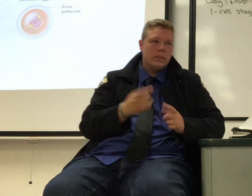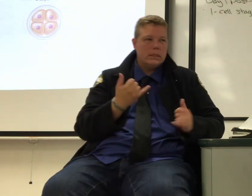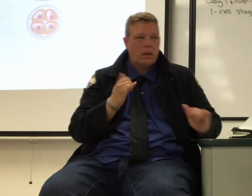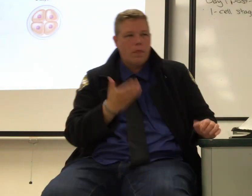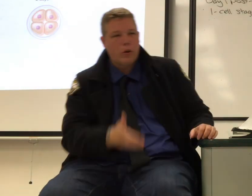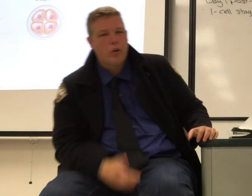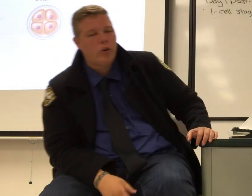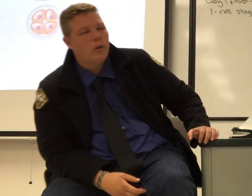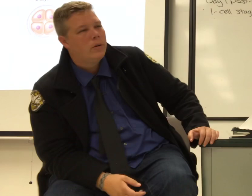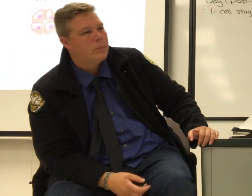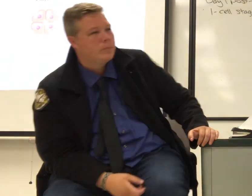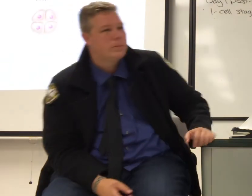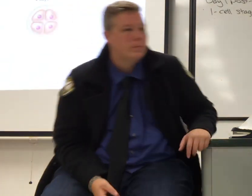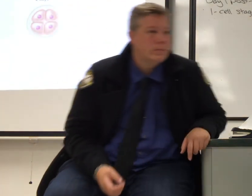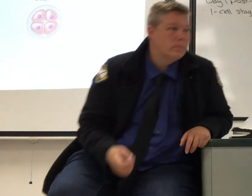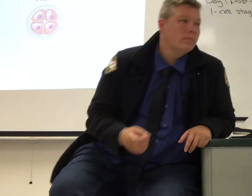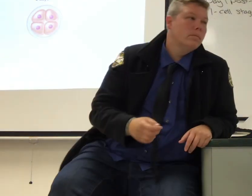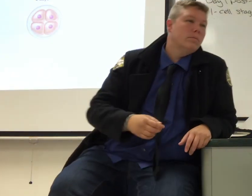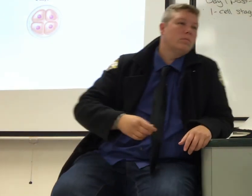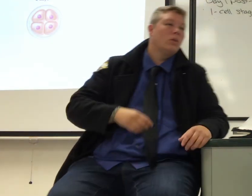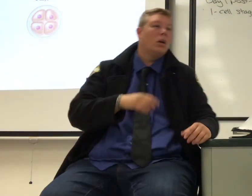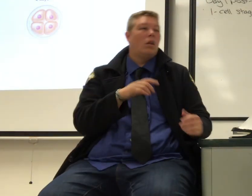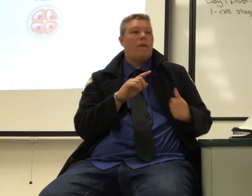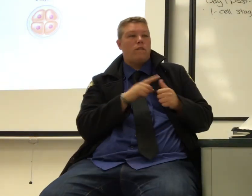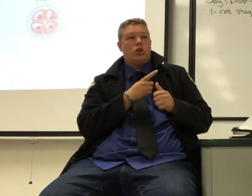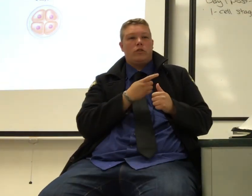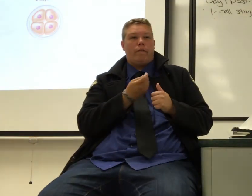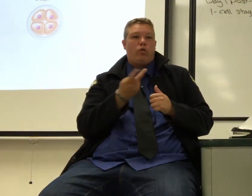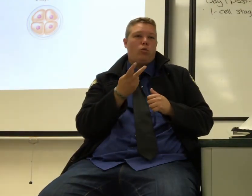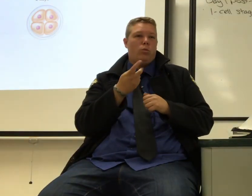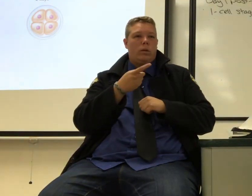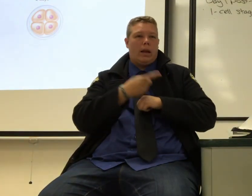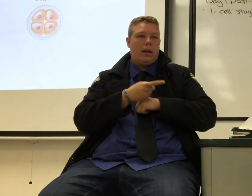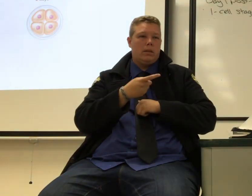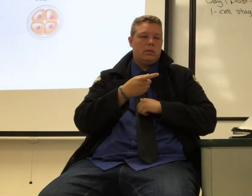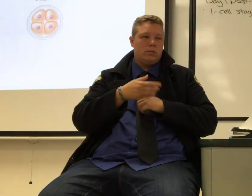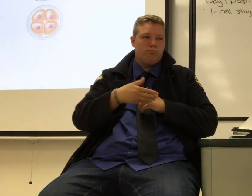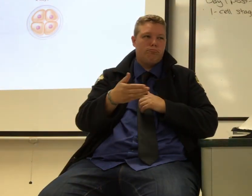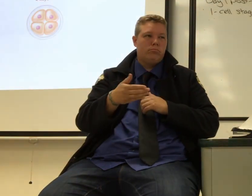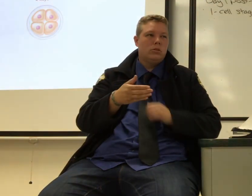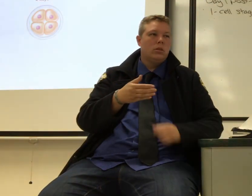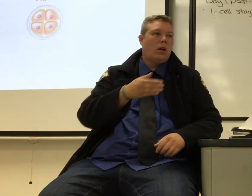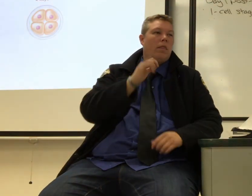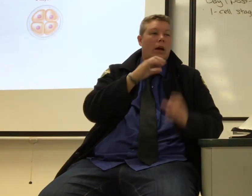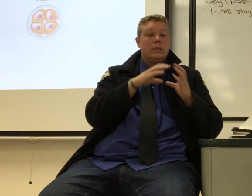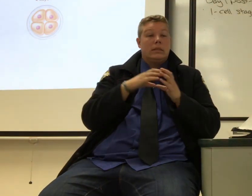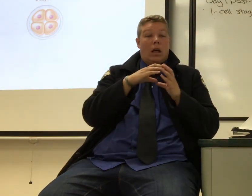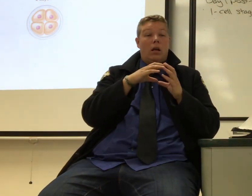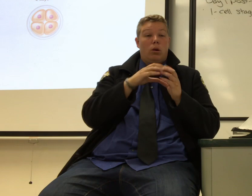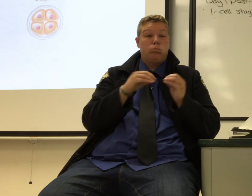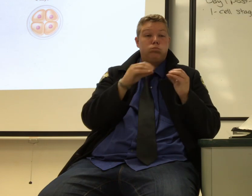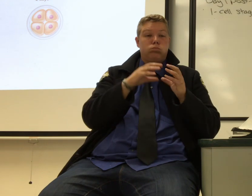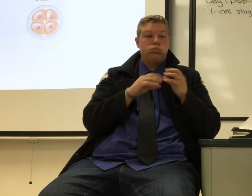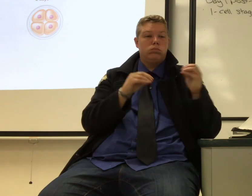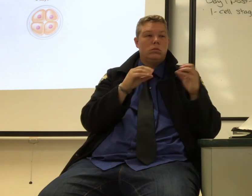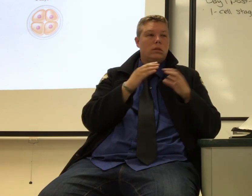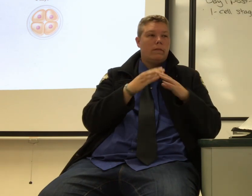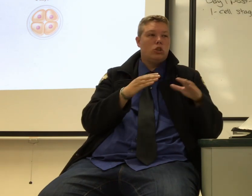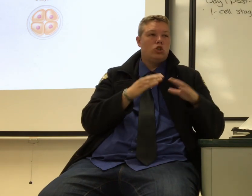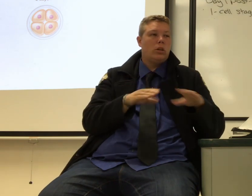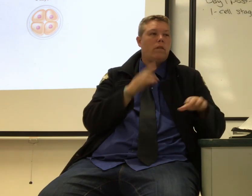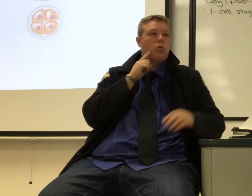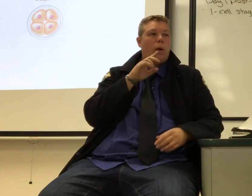away. Now, in these first couple few days, the cell divisions of